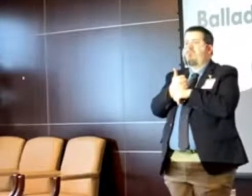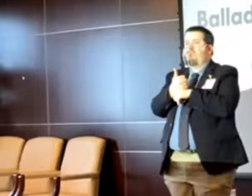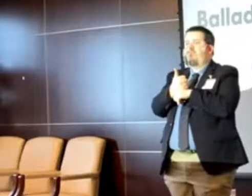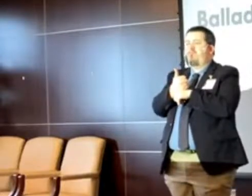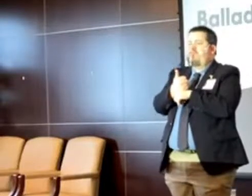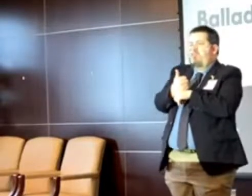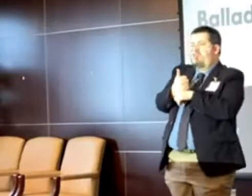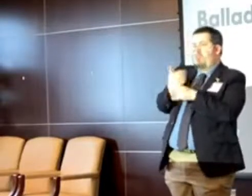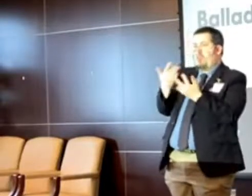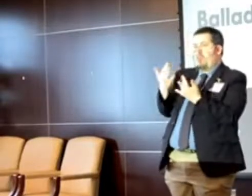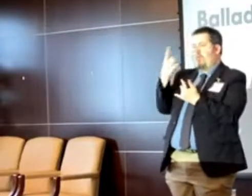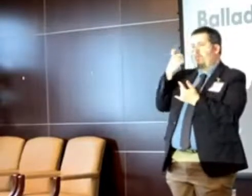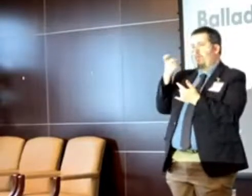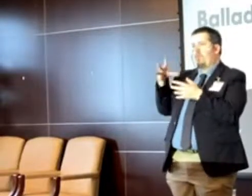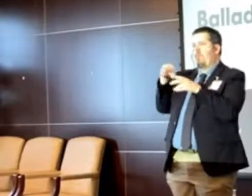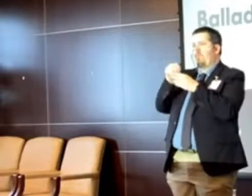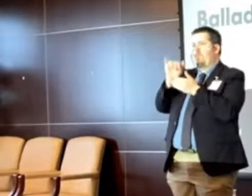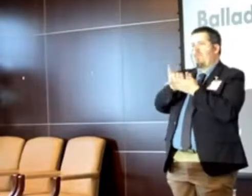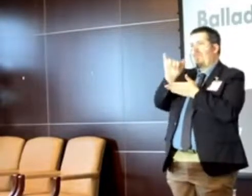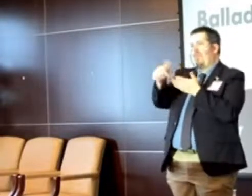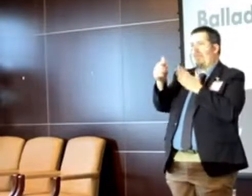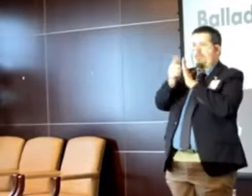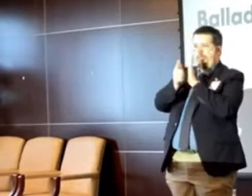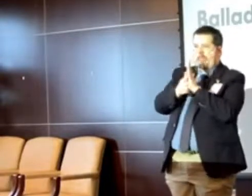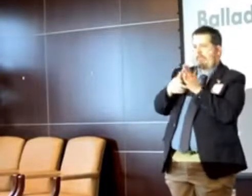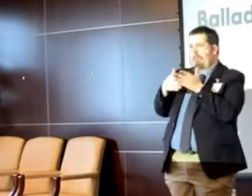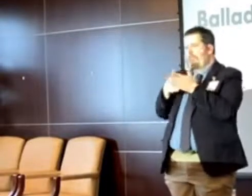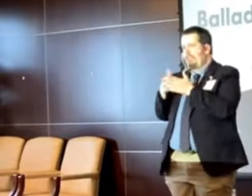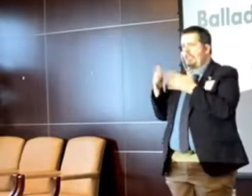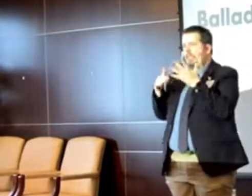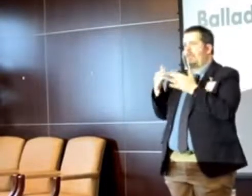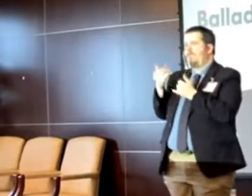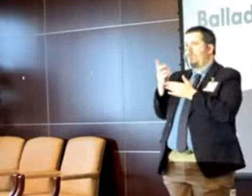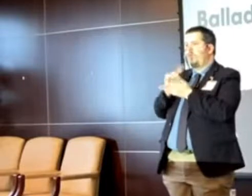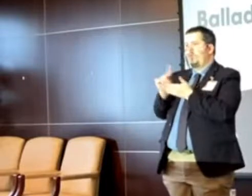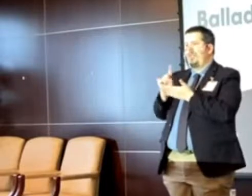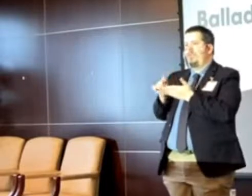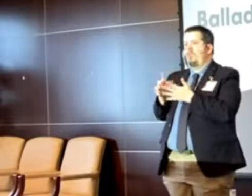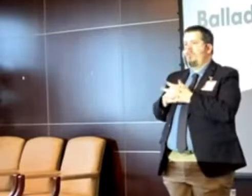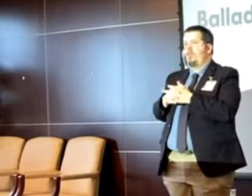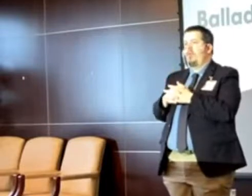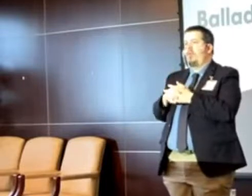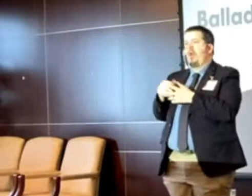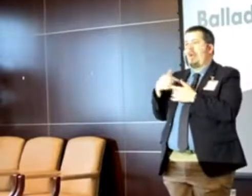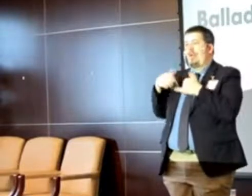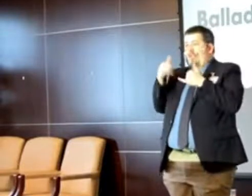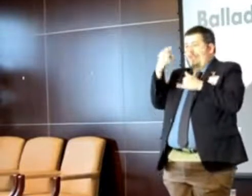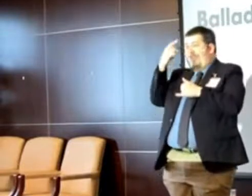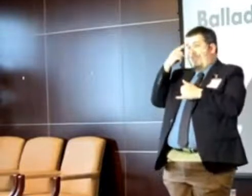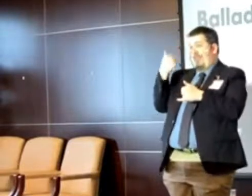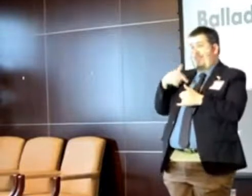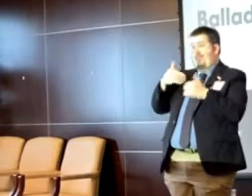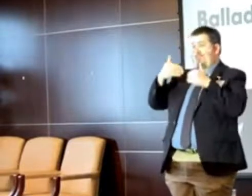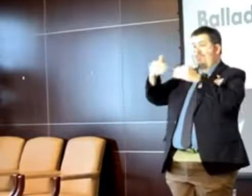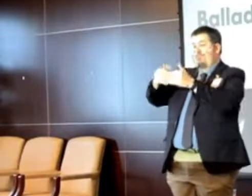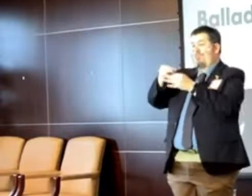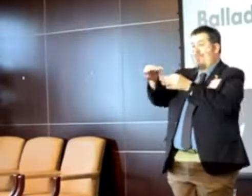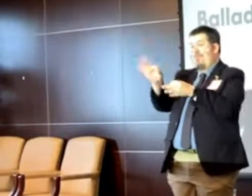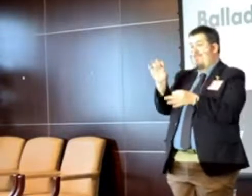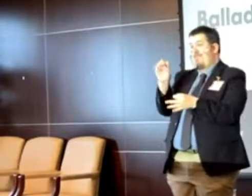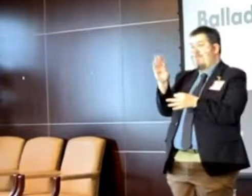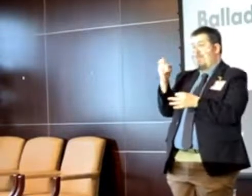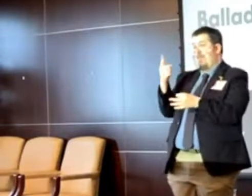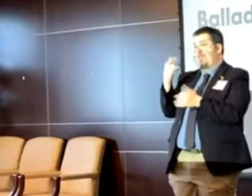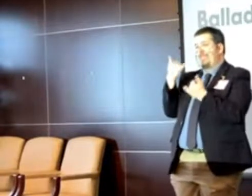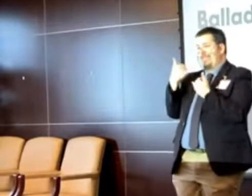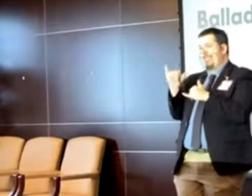They were delayed because they were part of the litigation, right. So it's a couple weeks. So I still think even with us going to February 11th, we're still within